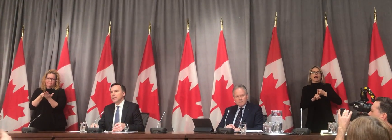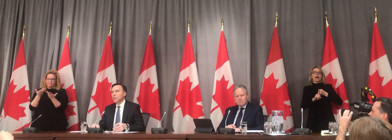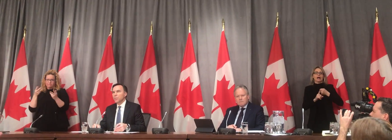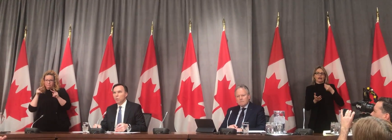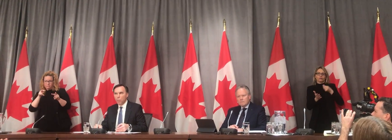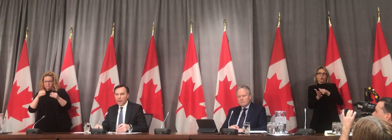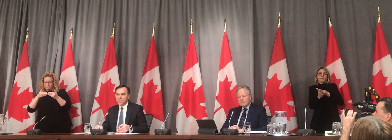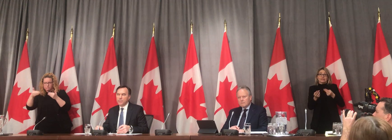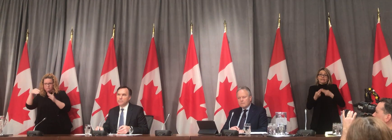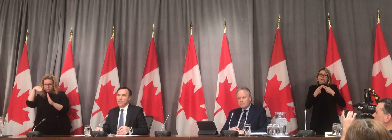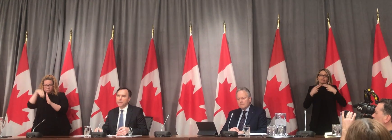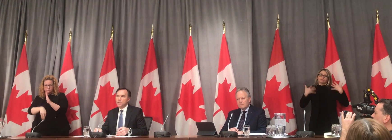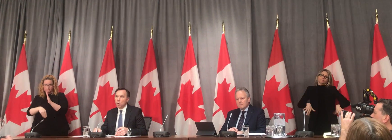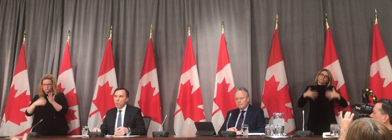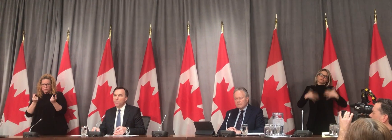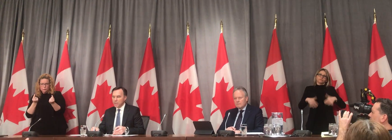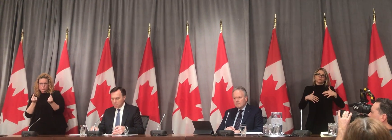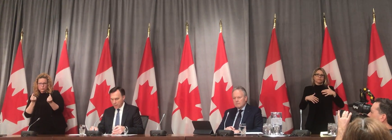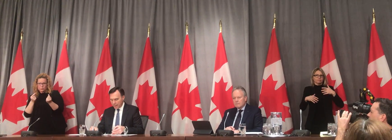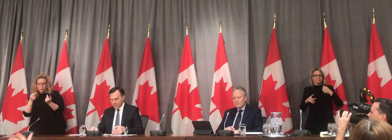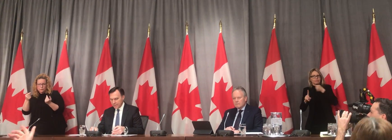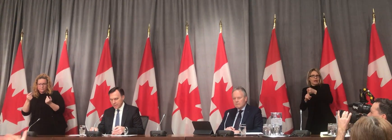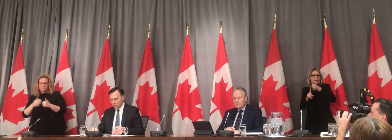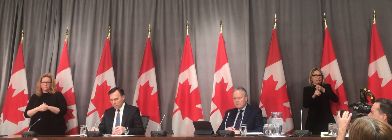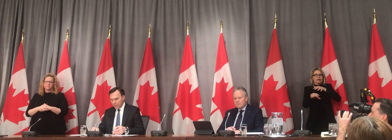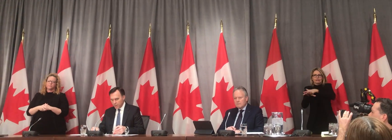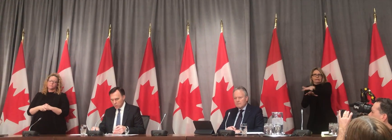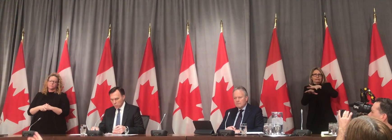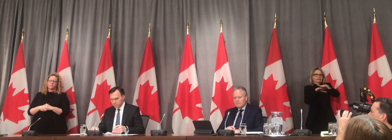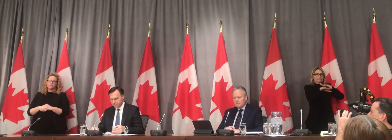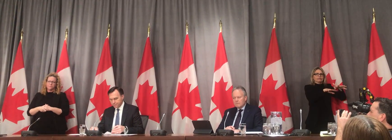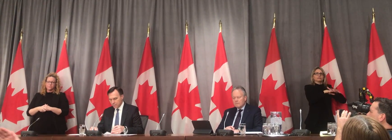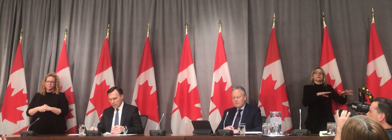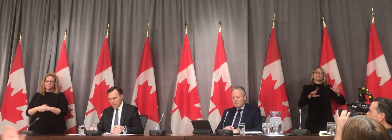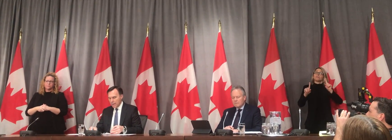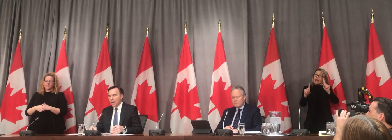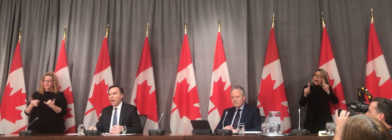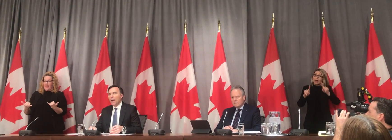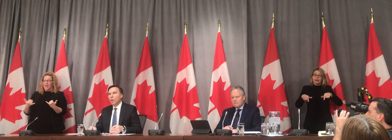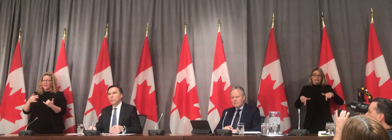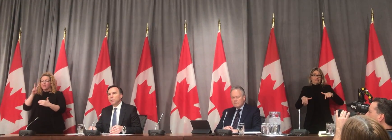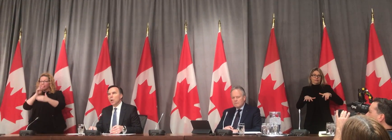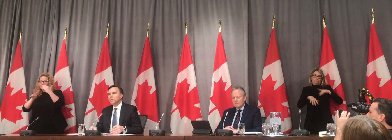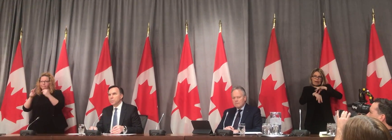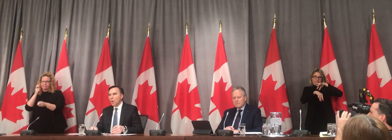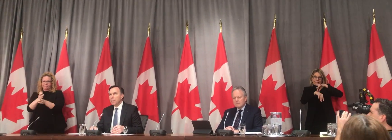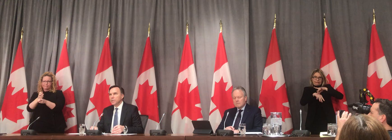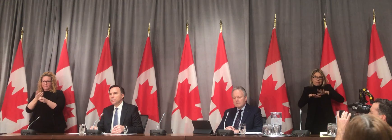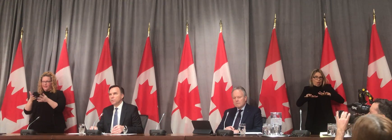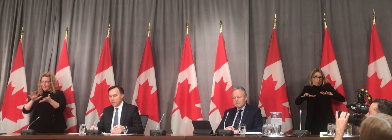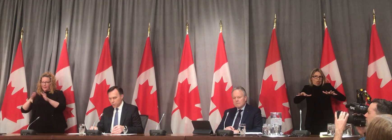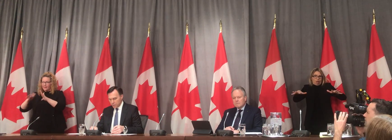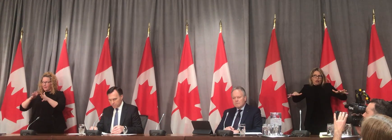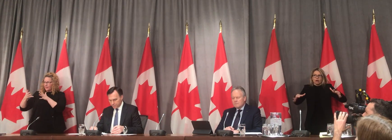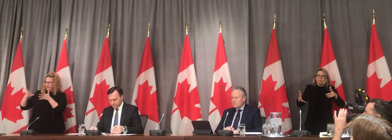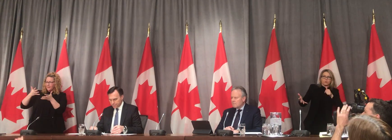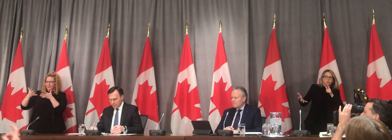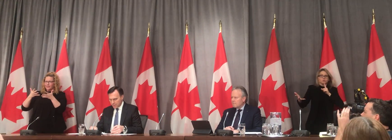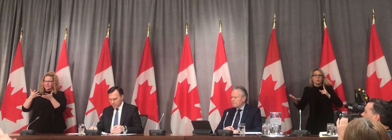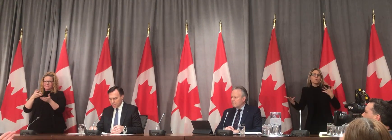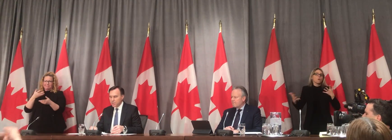stage, the full breadth and the scope of the impact remain unknown. I want to acknowledge the Prime Minister's